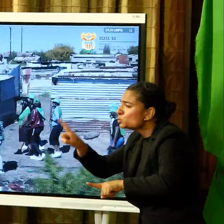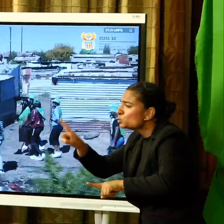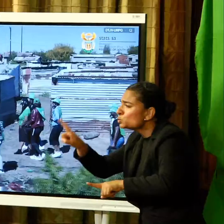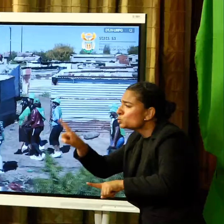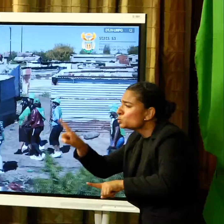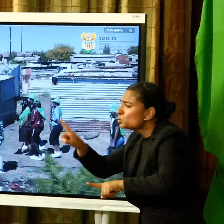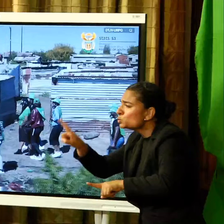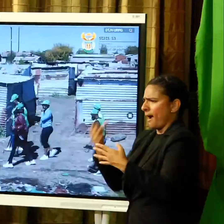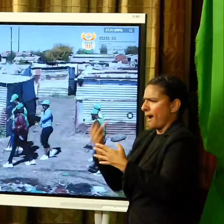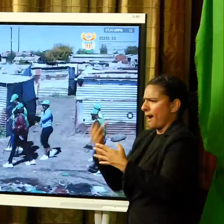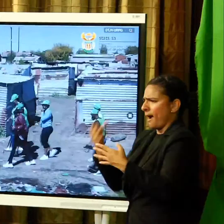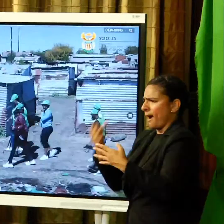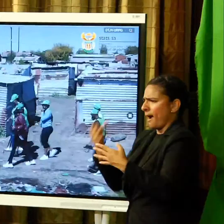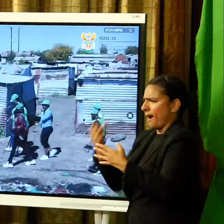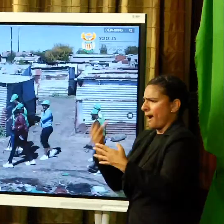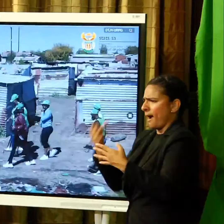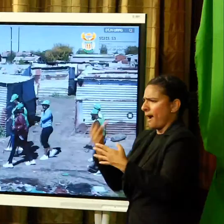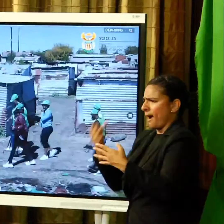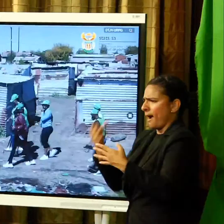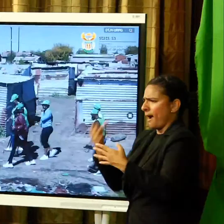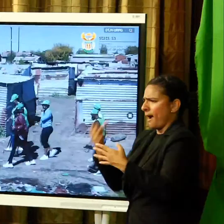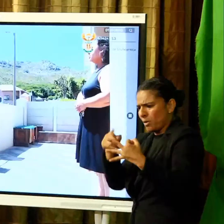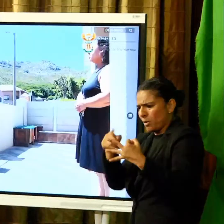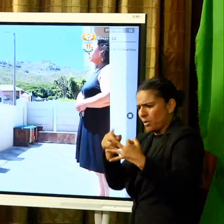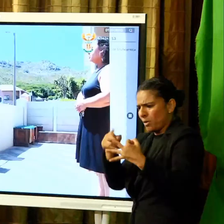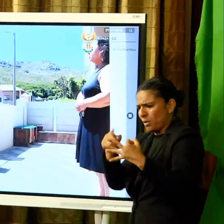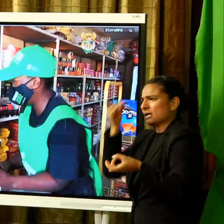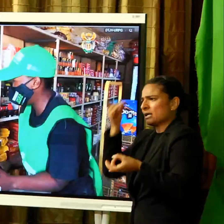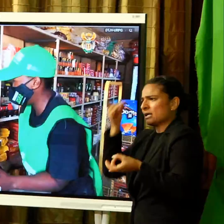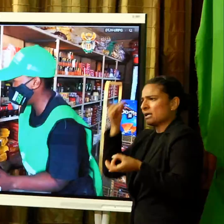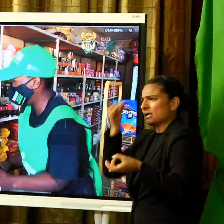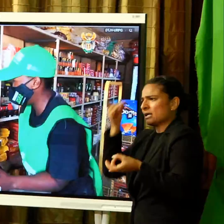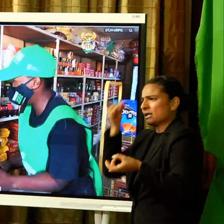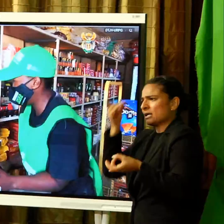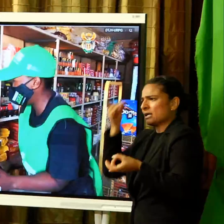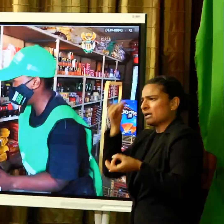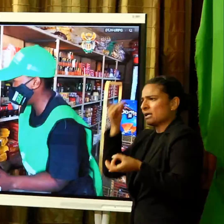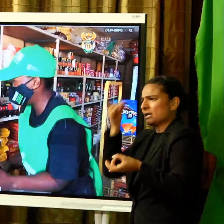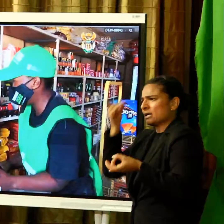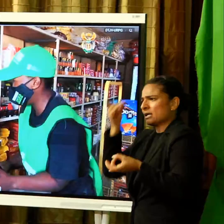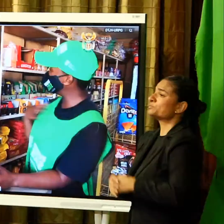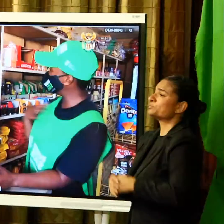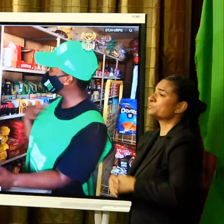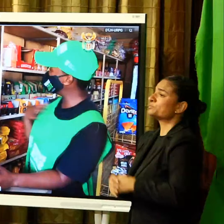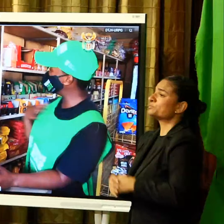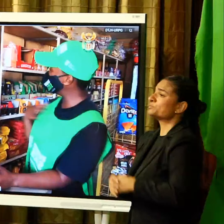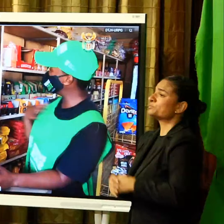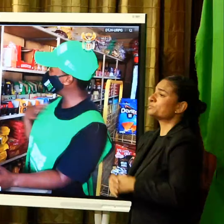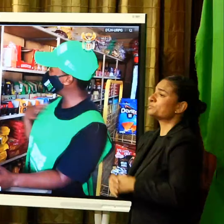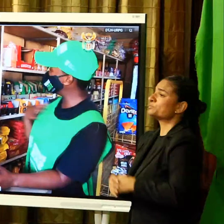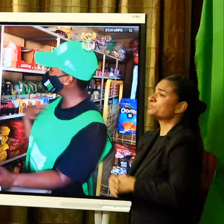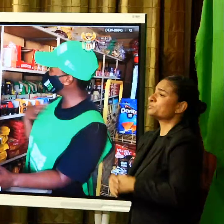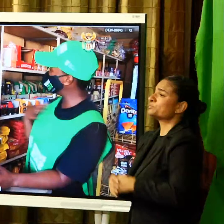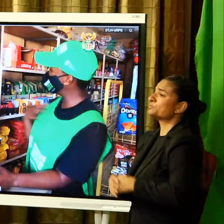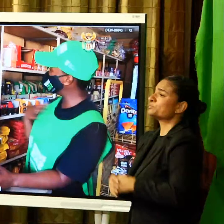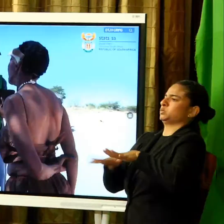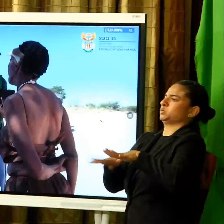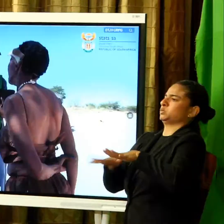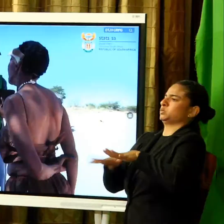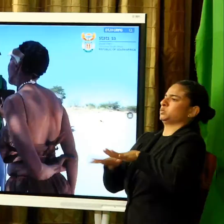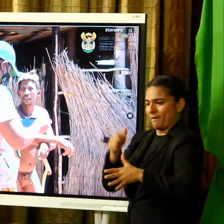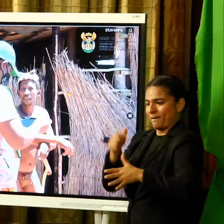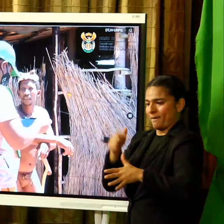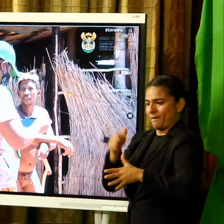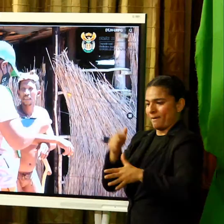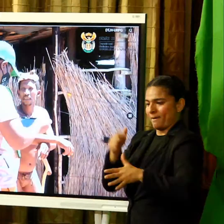an advantage in conducting the census in the COVID-19 pandemic space as strict regulations had been